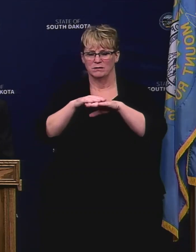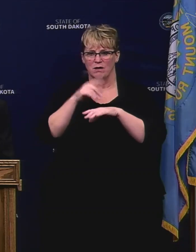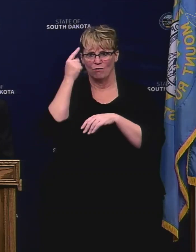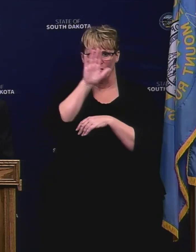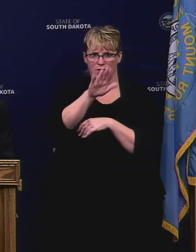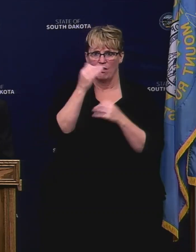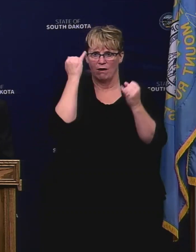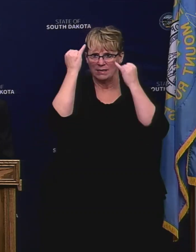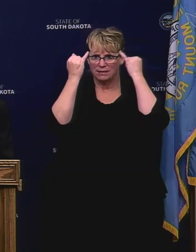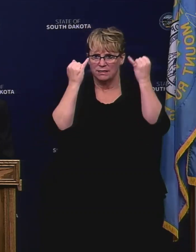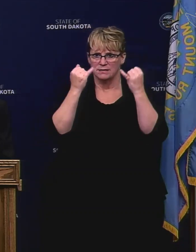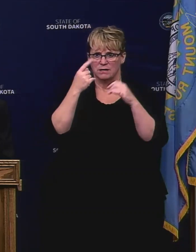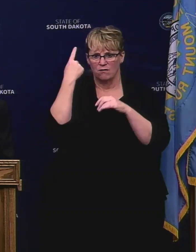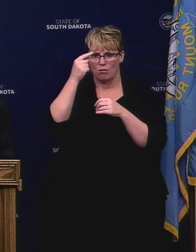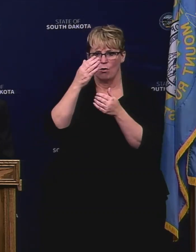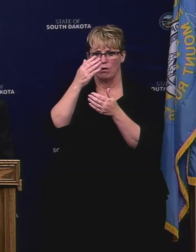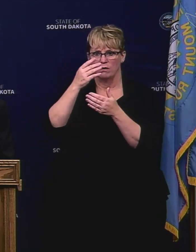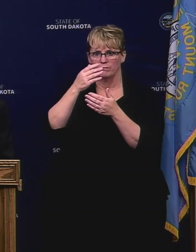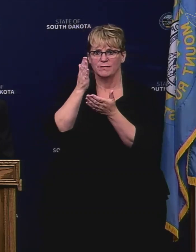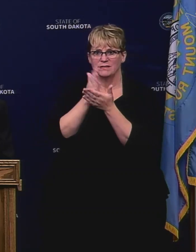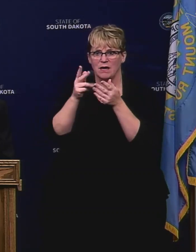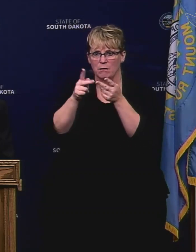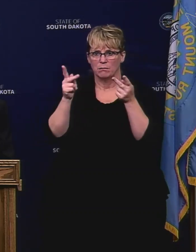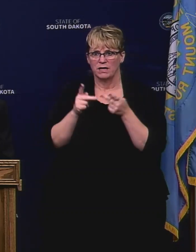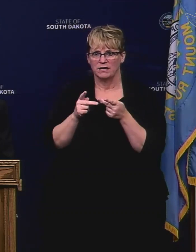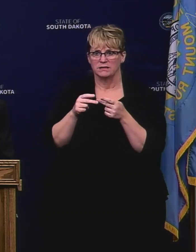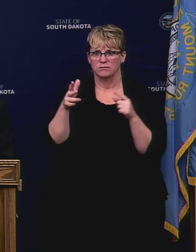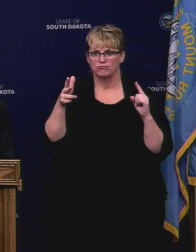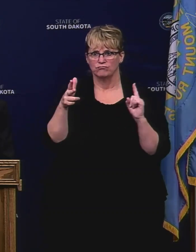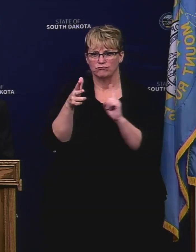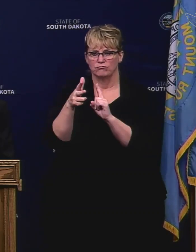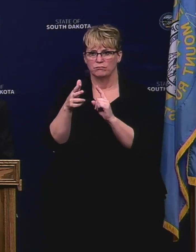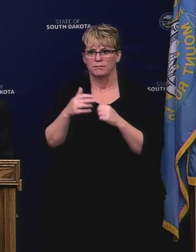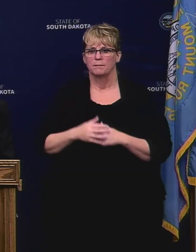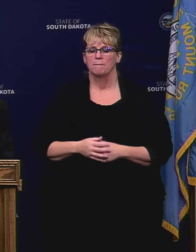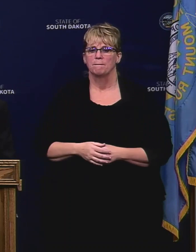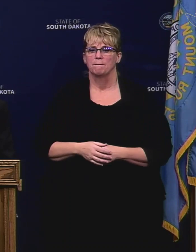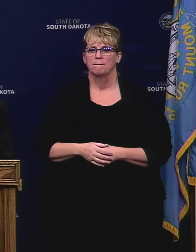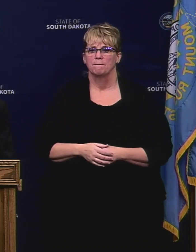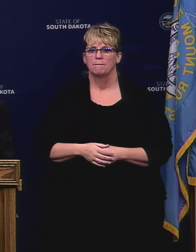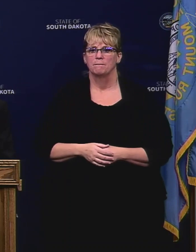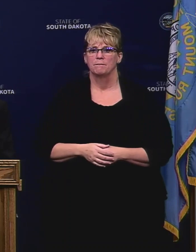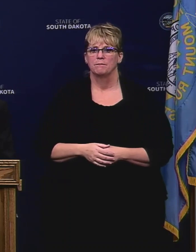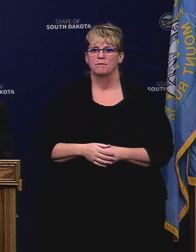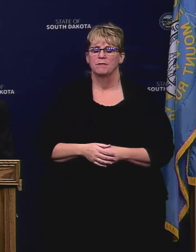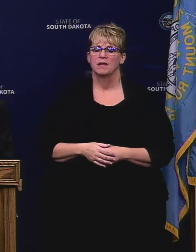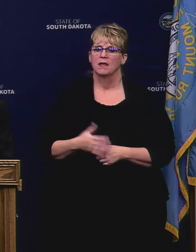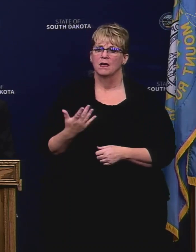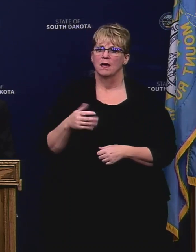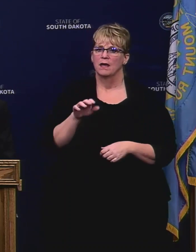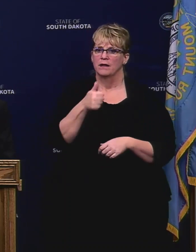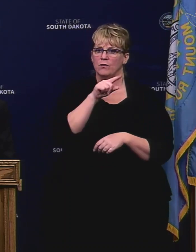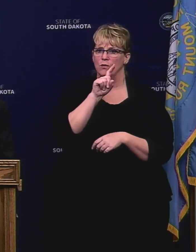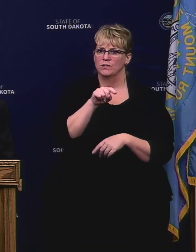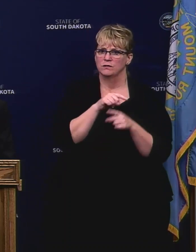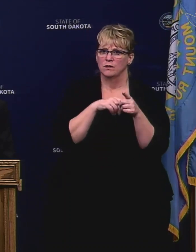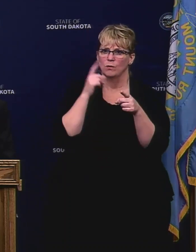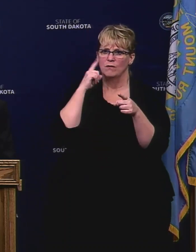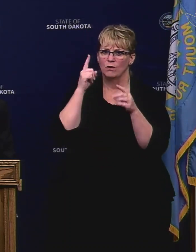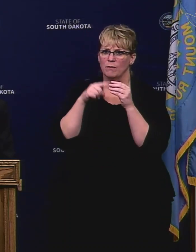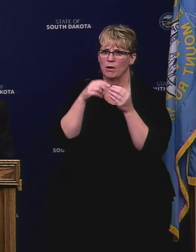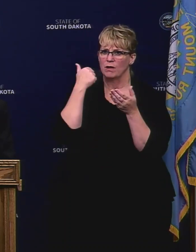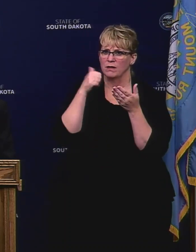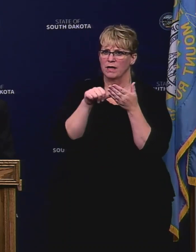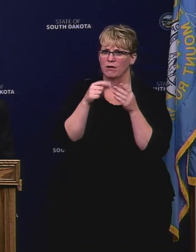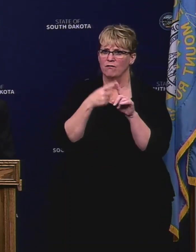for checkpoints, and we're having conversations with them as well. And if I could follow up, since that time, we've heard about a letter